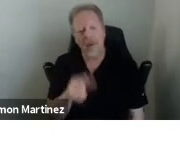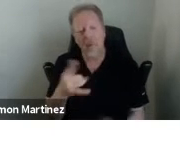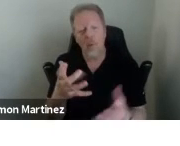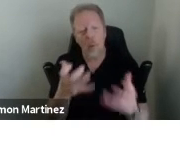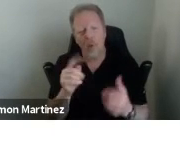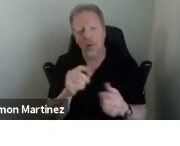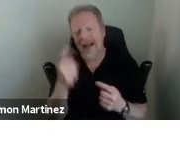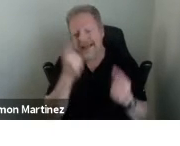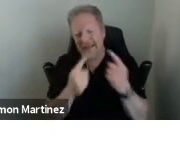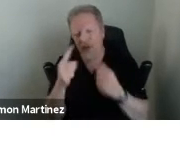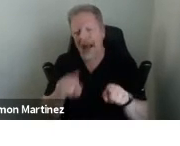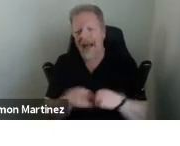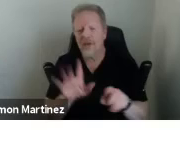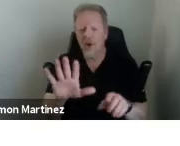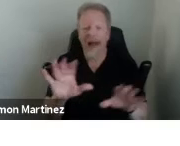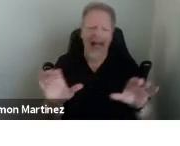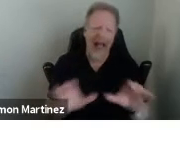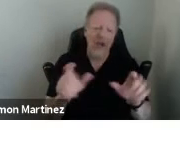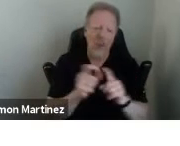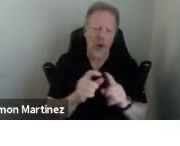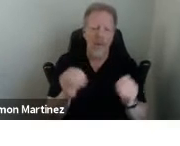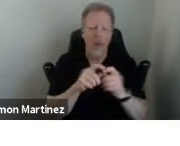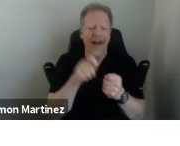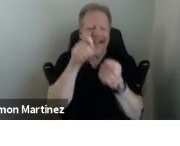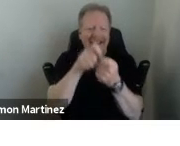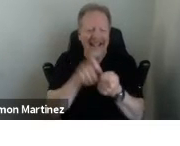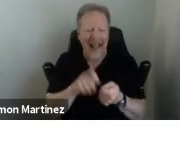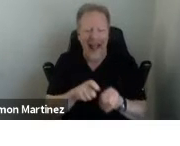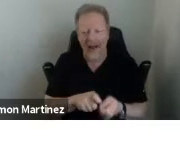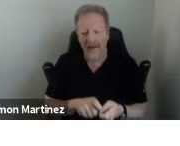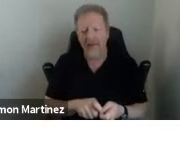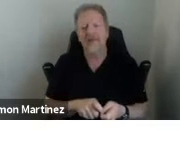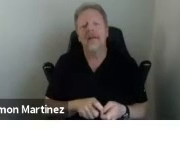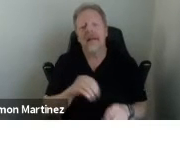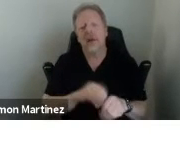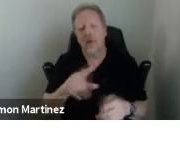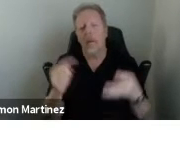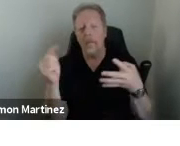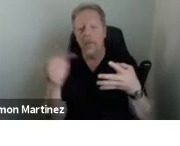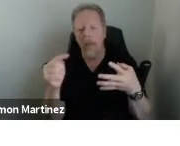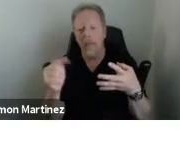to consider as the action words and a little more detail in your bullets.